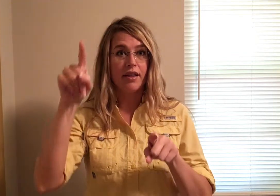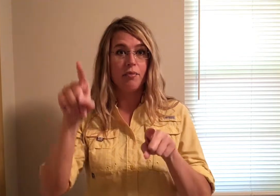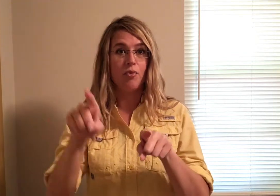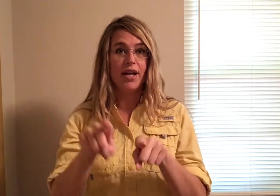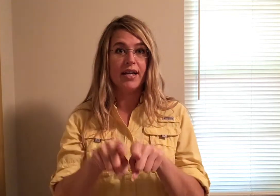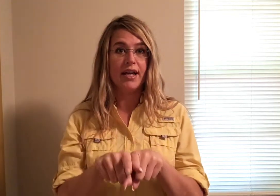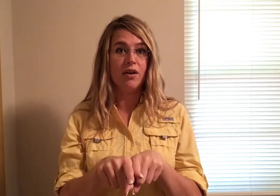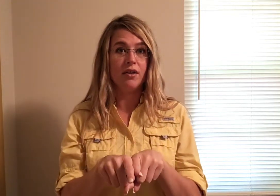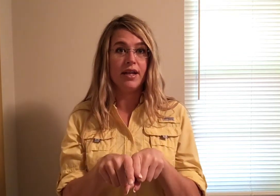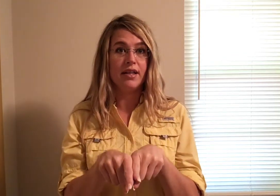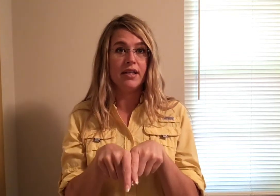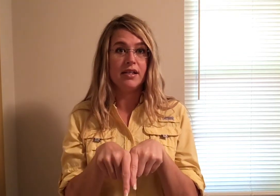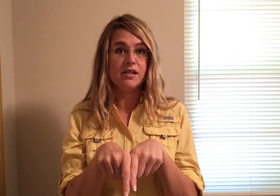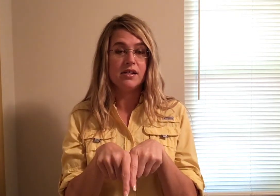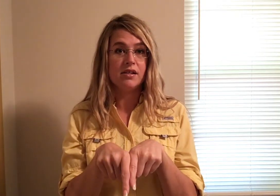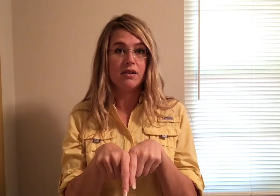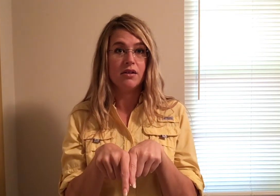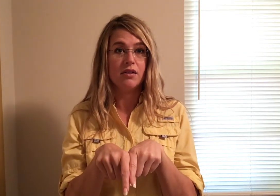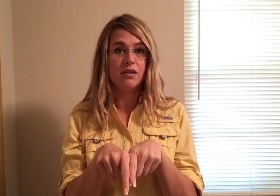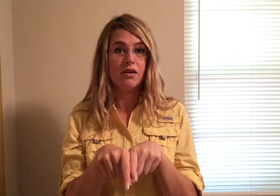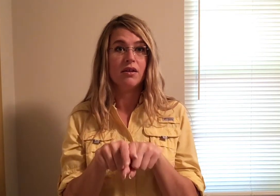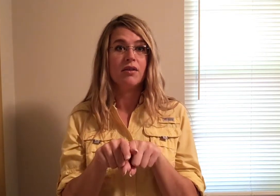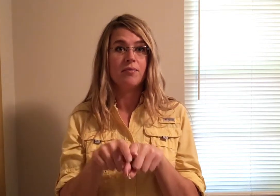then bring it down like this.